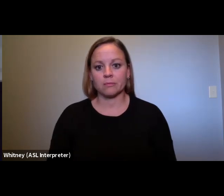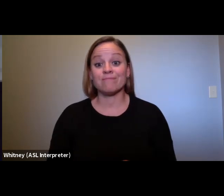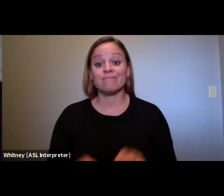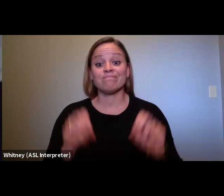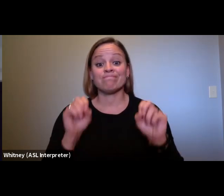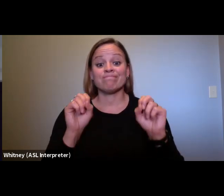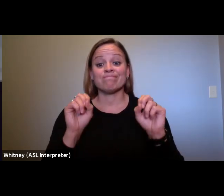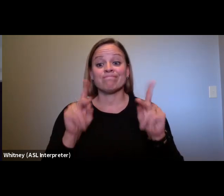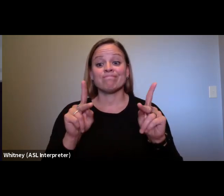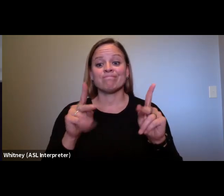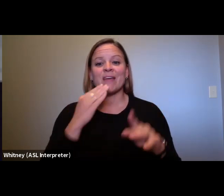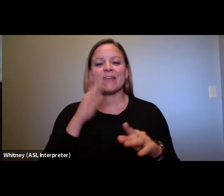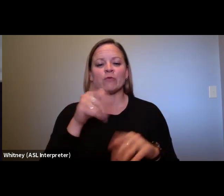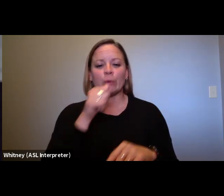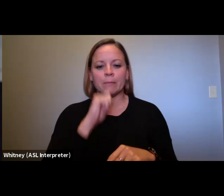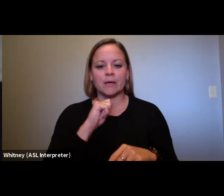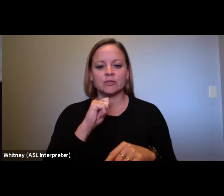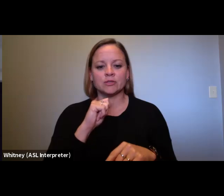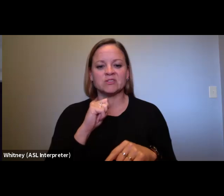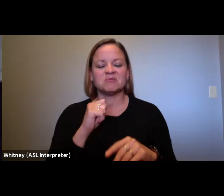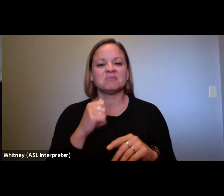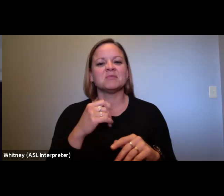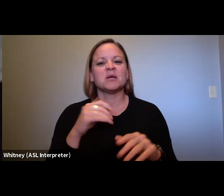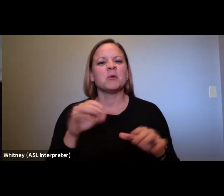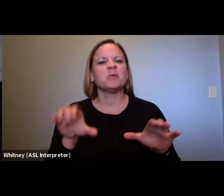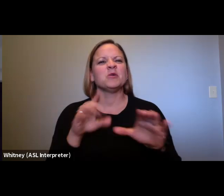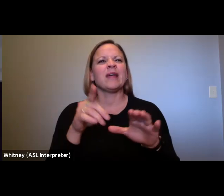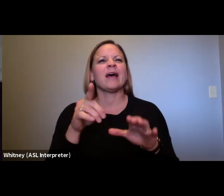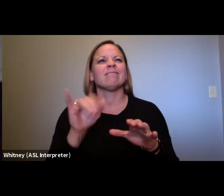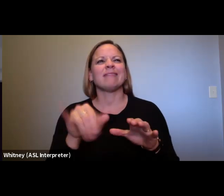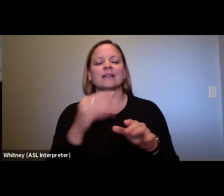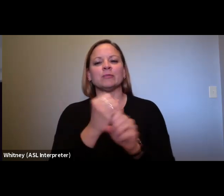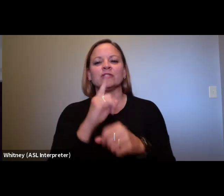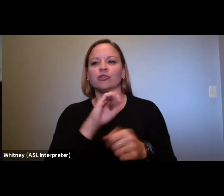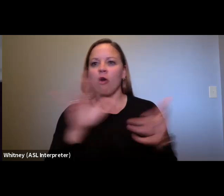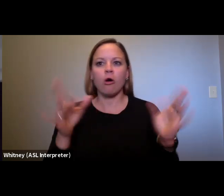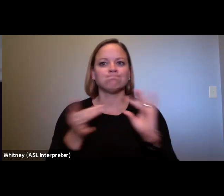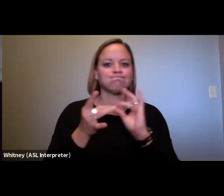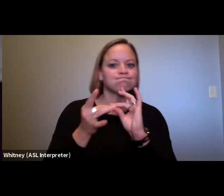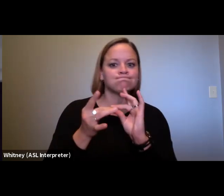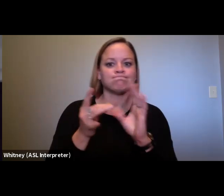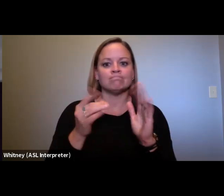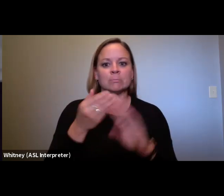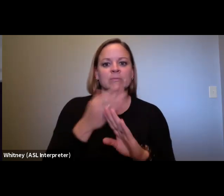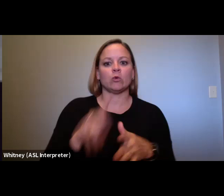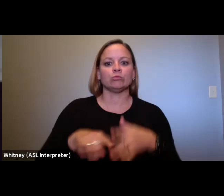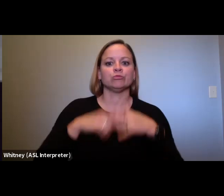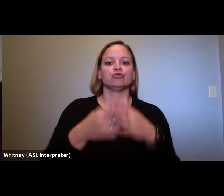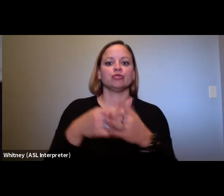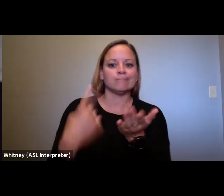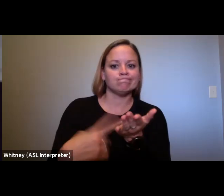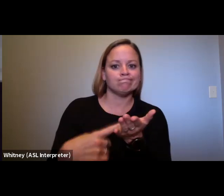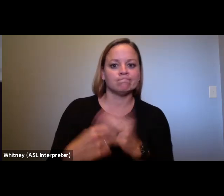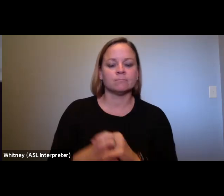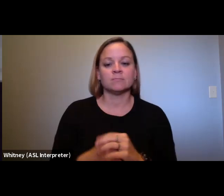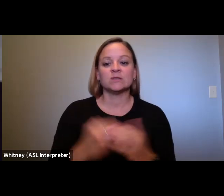Okay. All right. Thanks for your patience. We like to do that just to make sure that everyone's connected before we start any of our content.